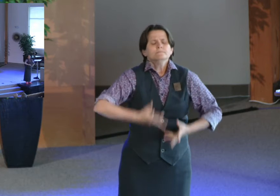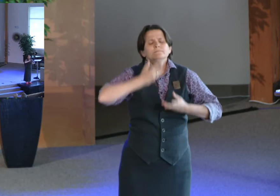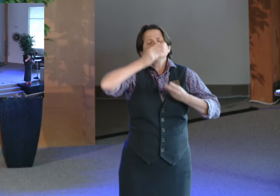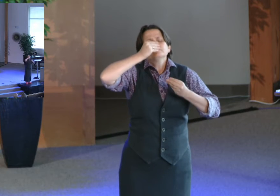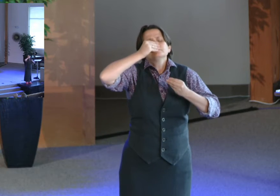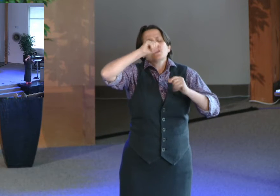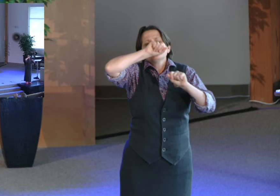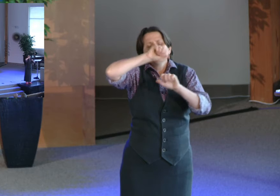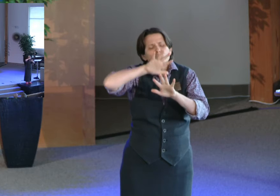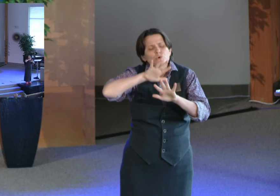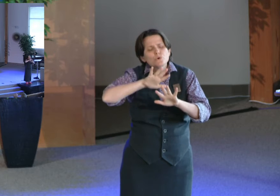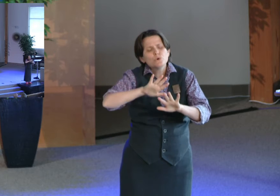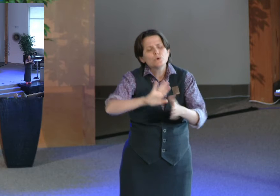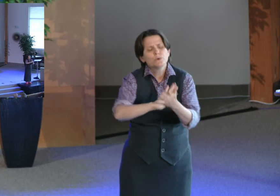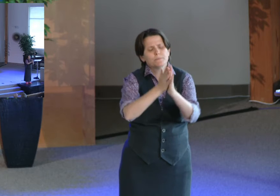On an inhale, we breathe in unity.